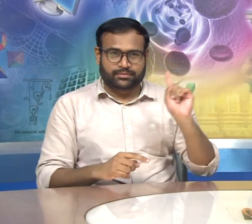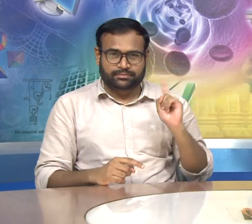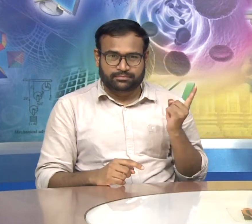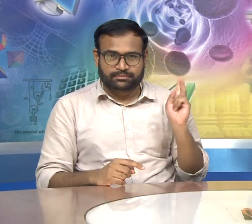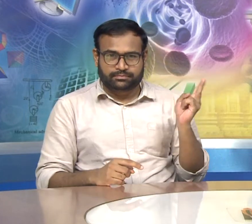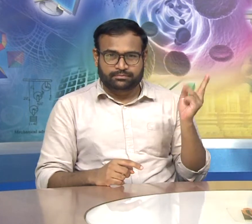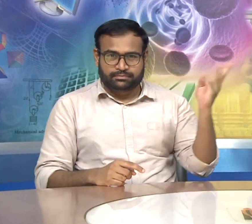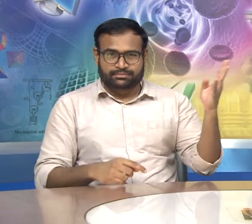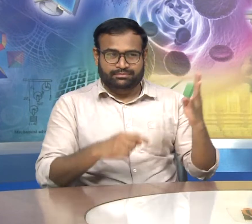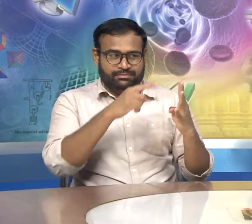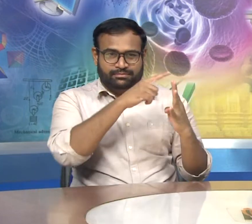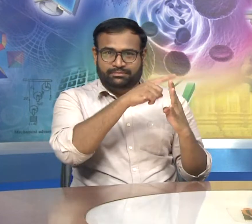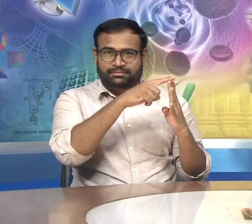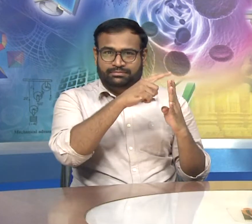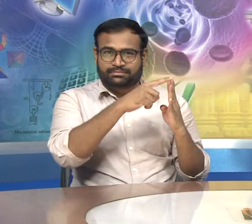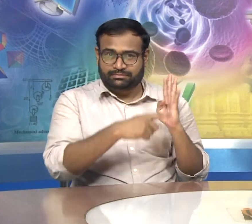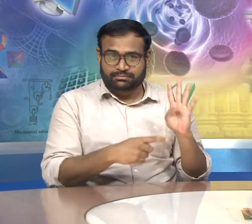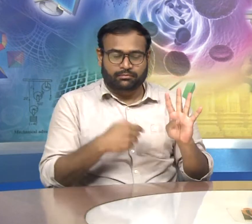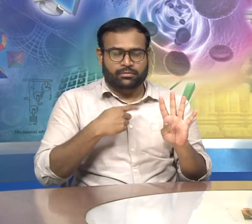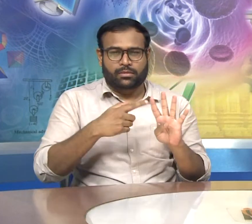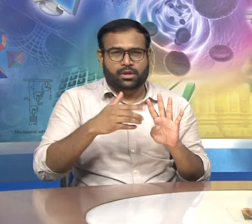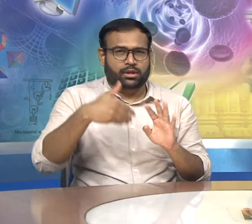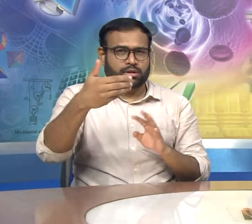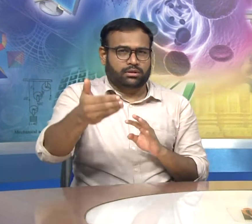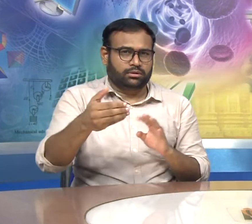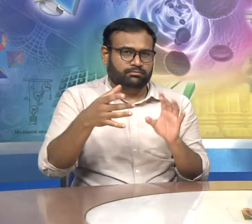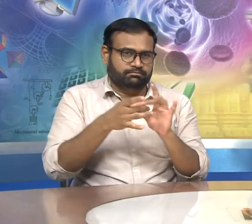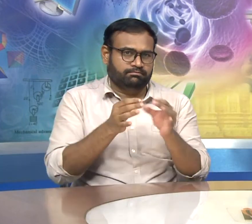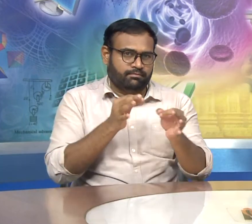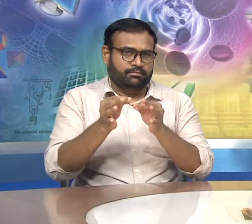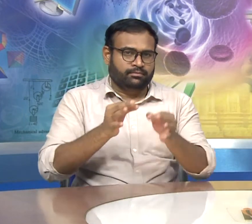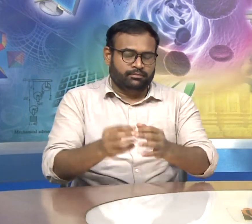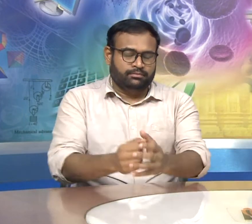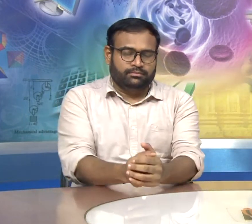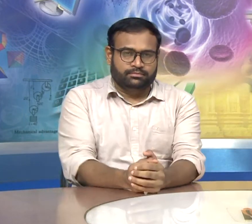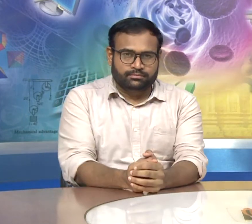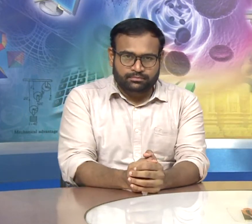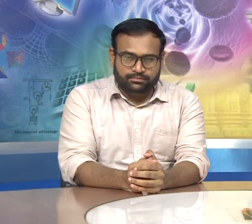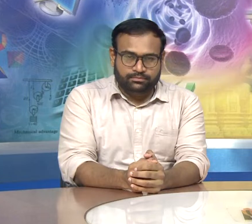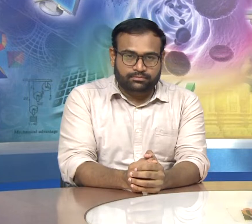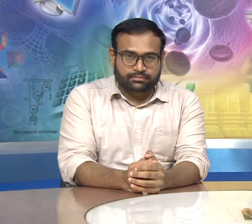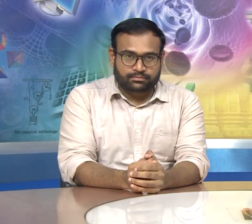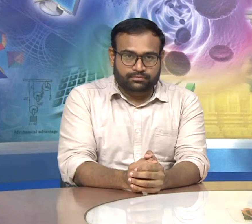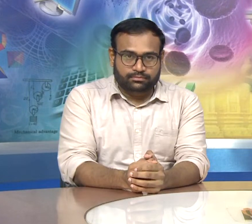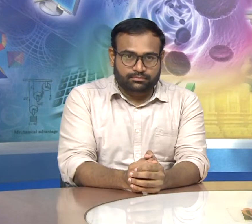First, you can see all these 4 points I will explain in further.